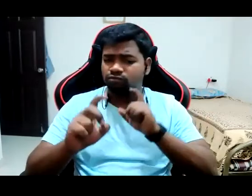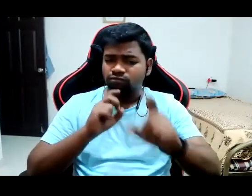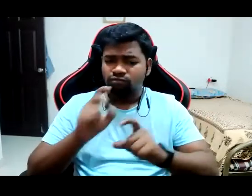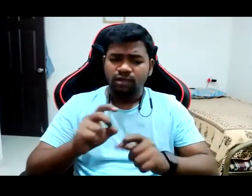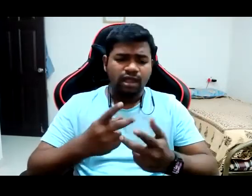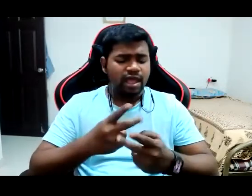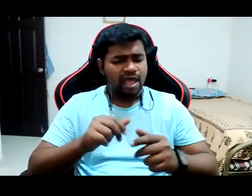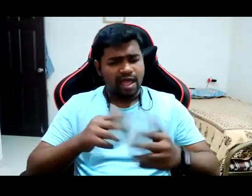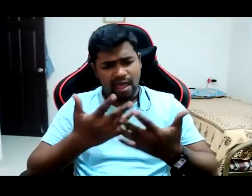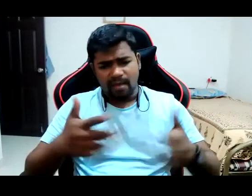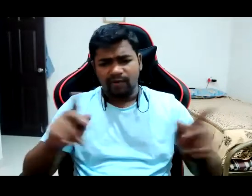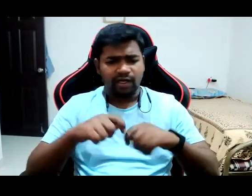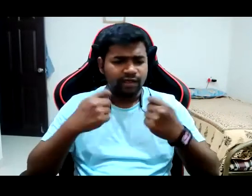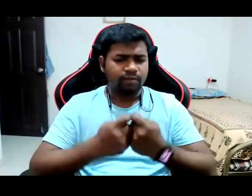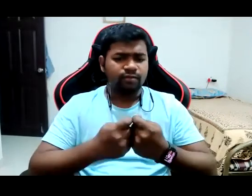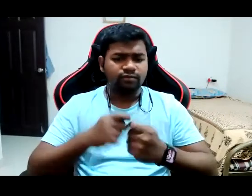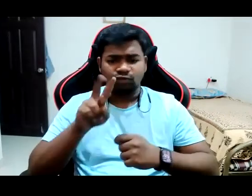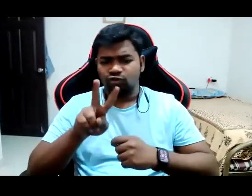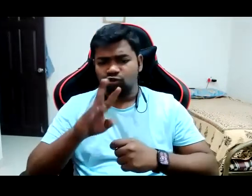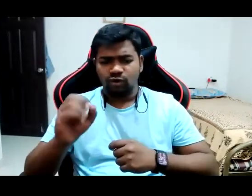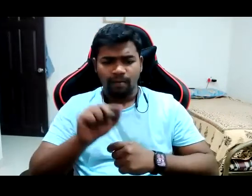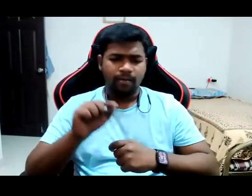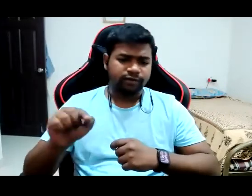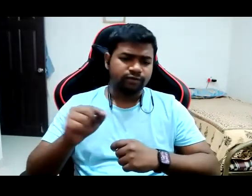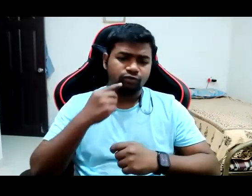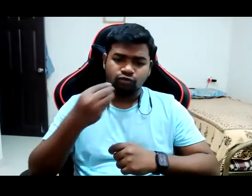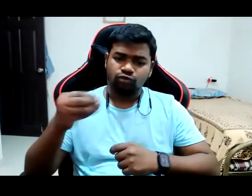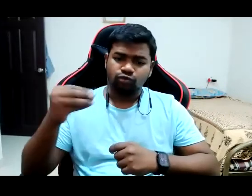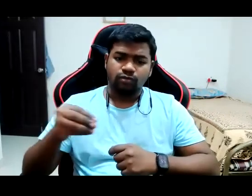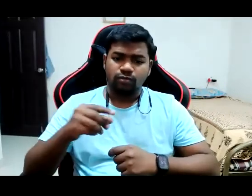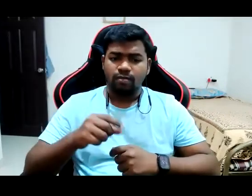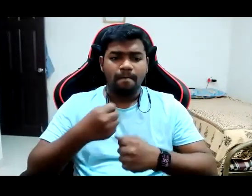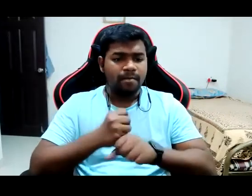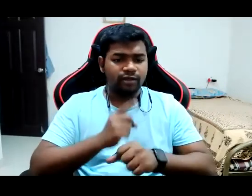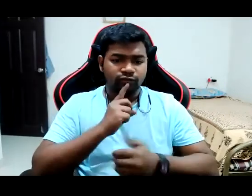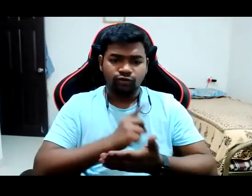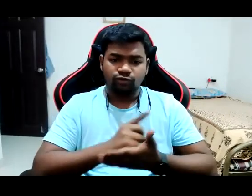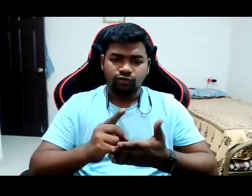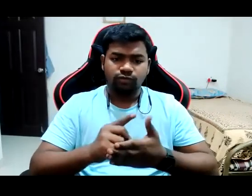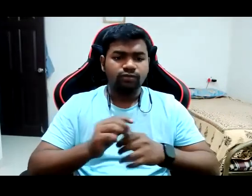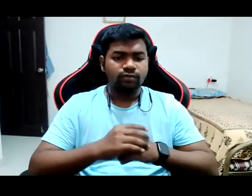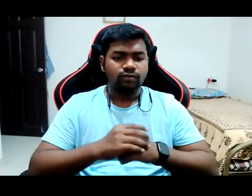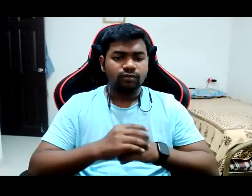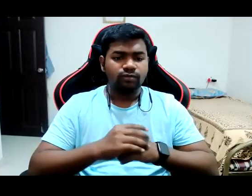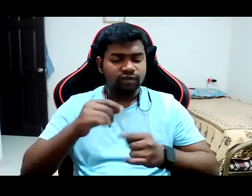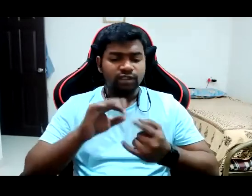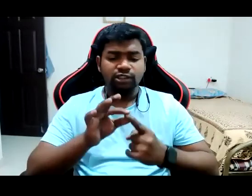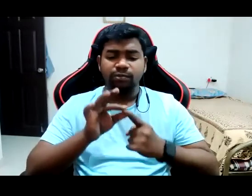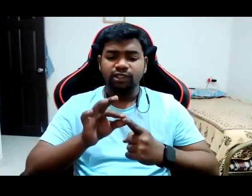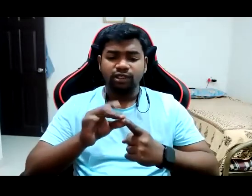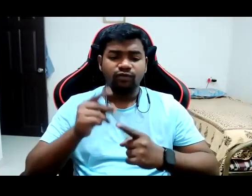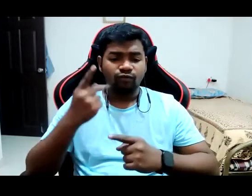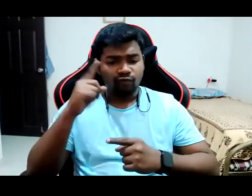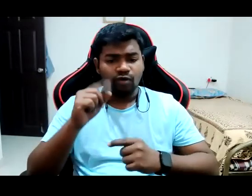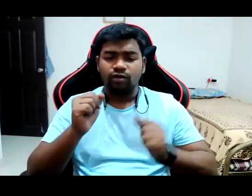team. This is again 20% of your score as well, to make sure that especially for people, actually for both people with and